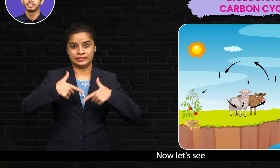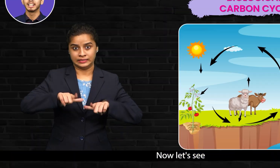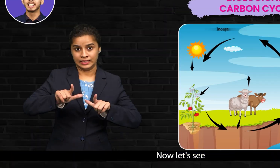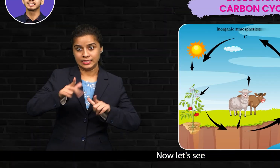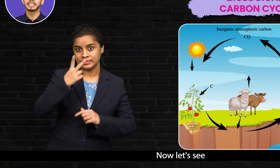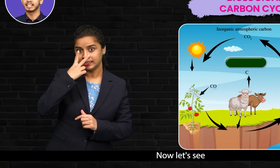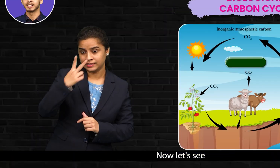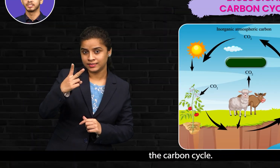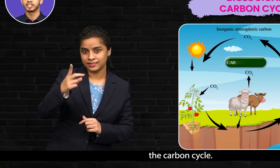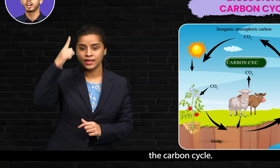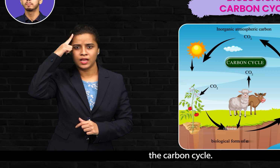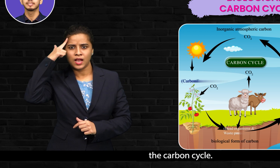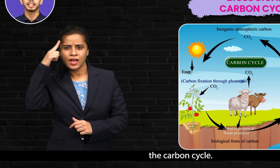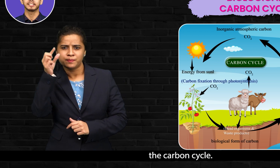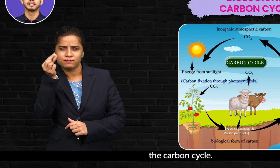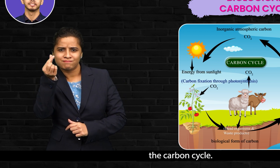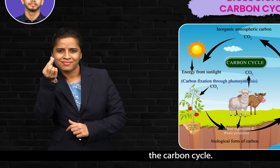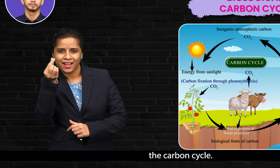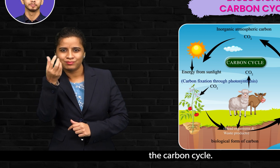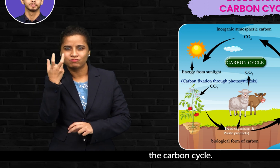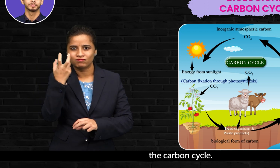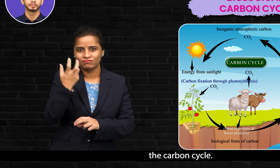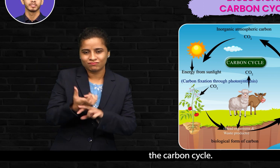Now, let's see the carbon cycle.